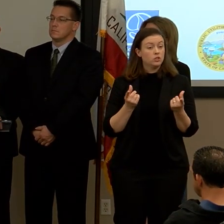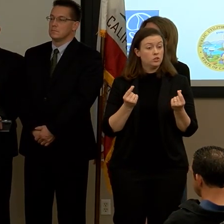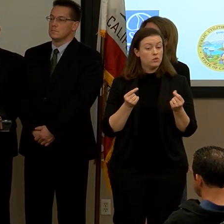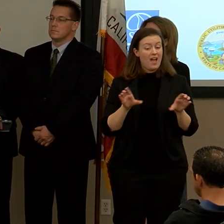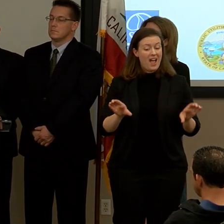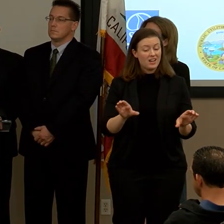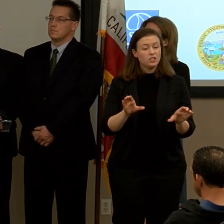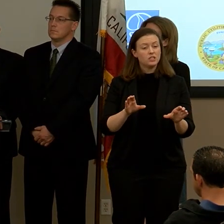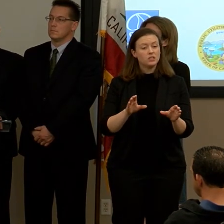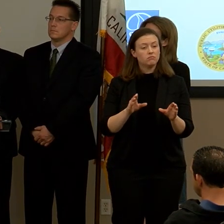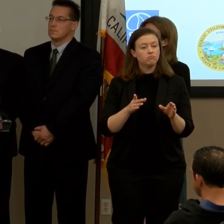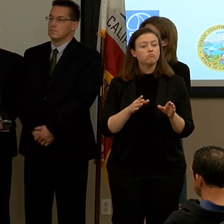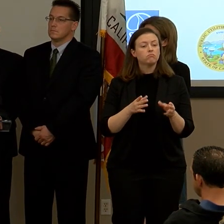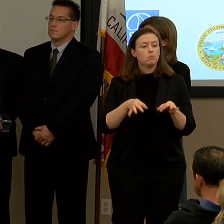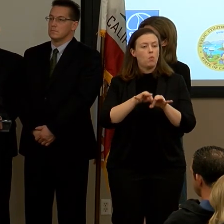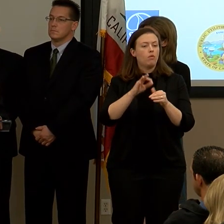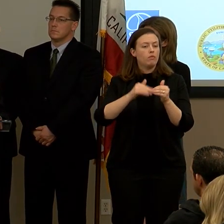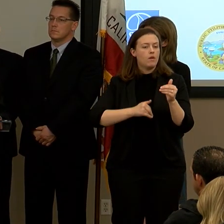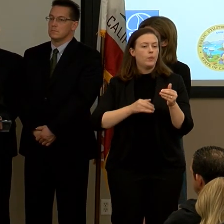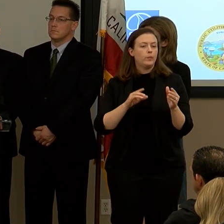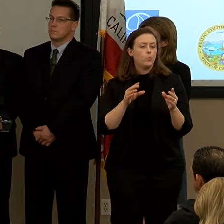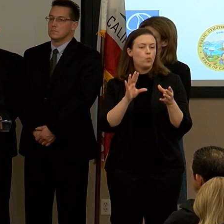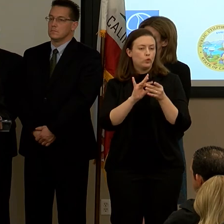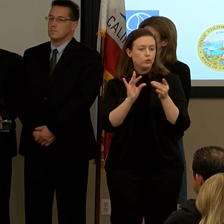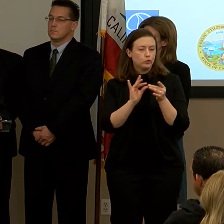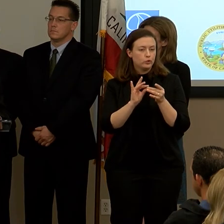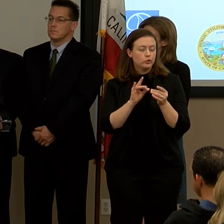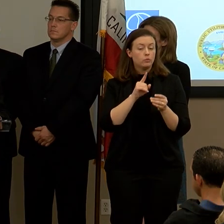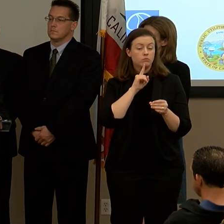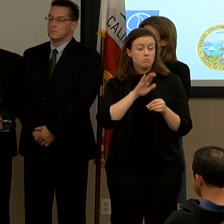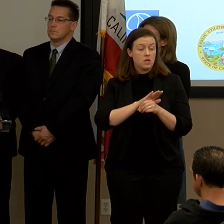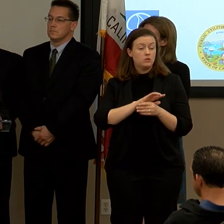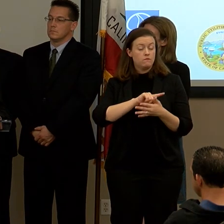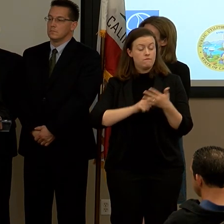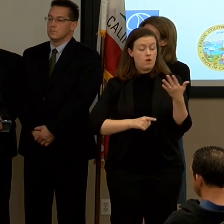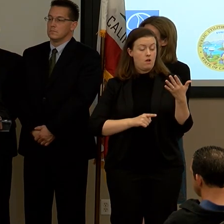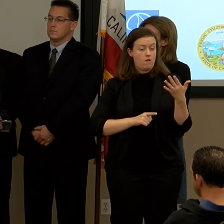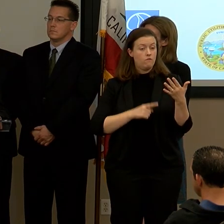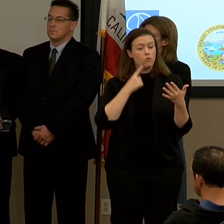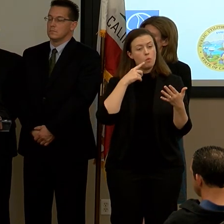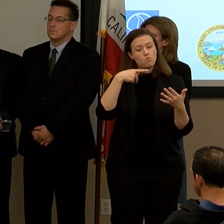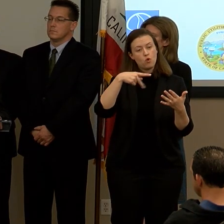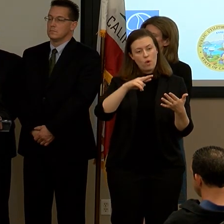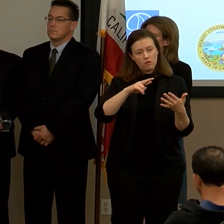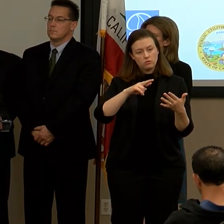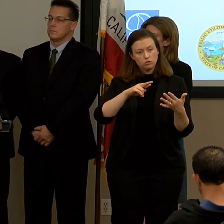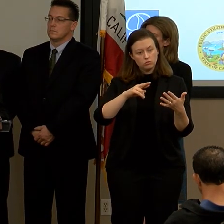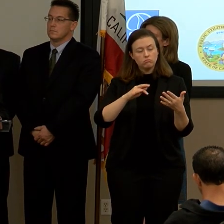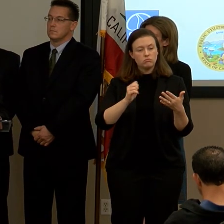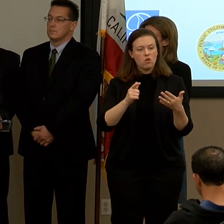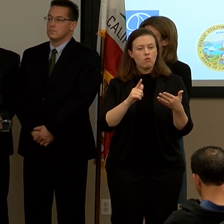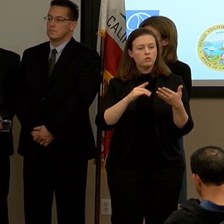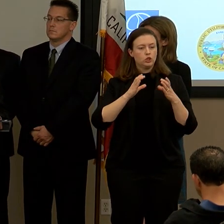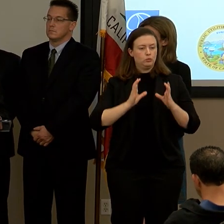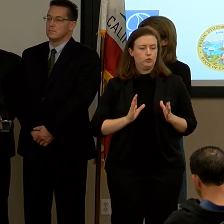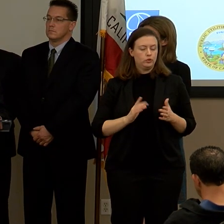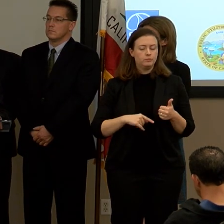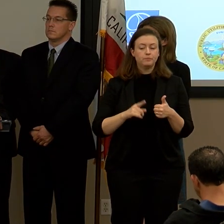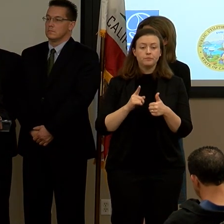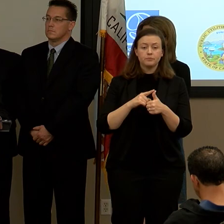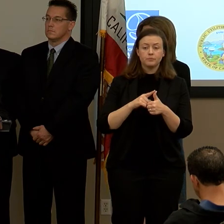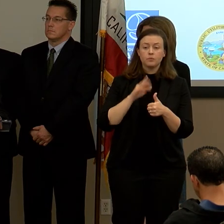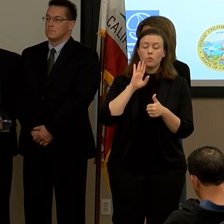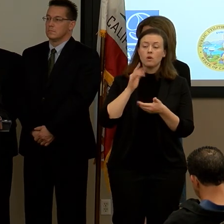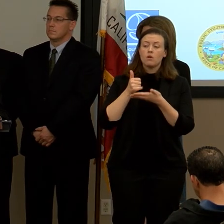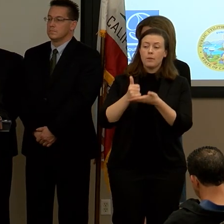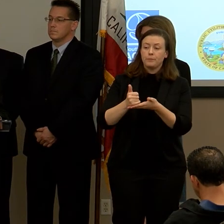on behalf of SoCalGas, we're committing to the following five actions to Porter Ranch and all of our customers. First, we're going to